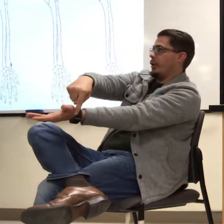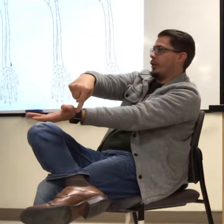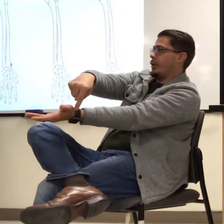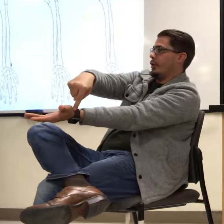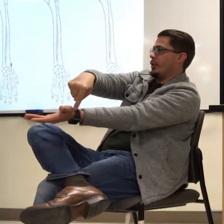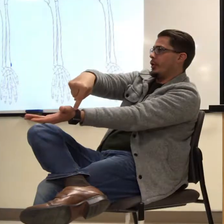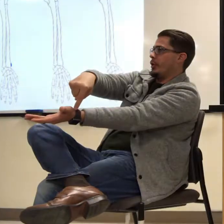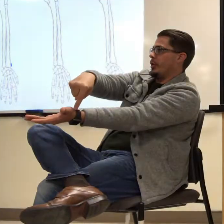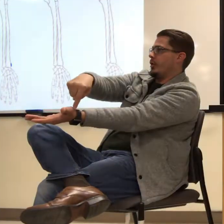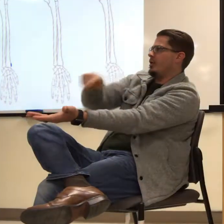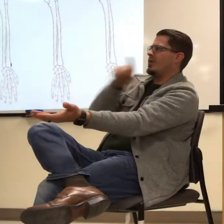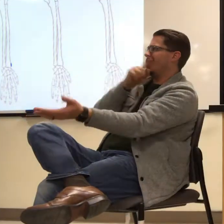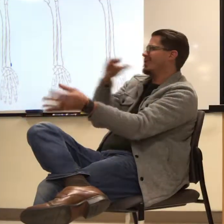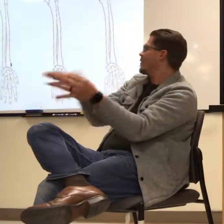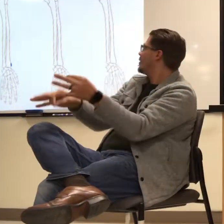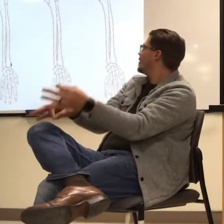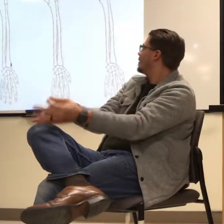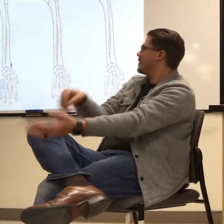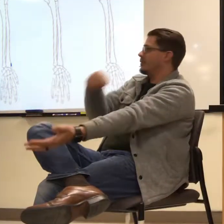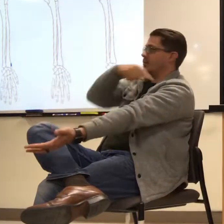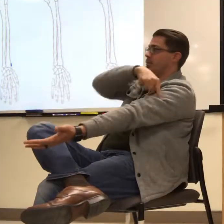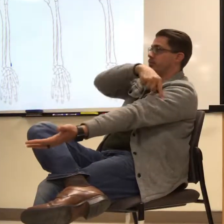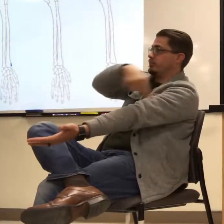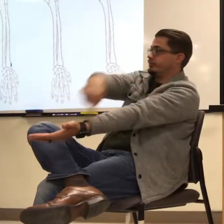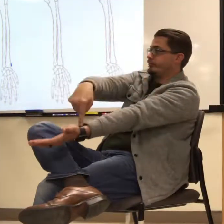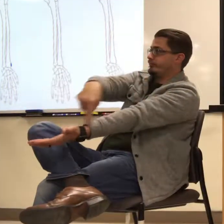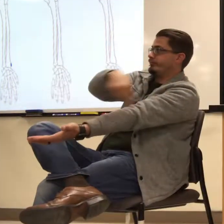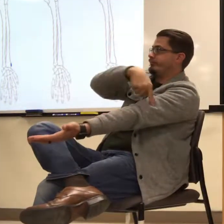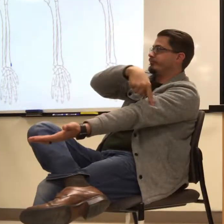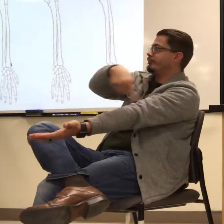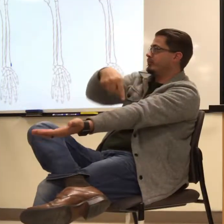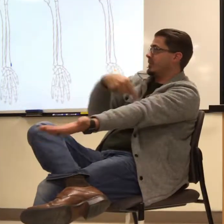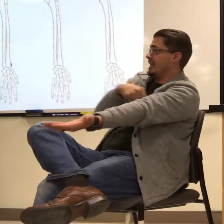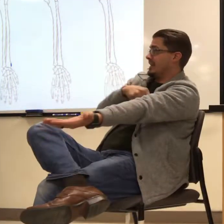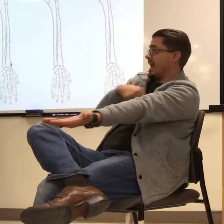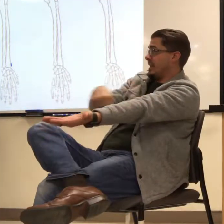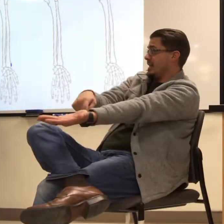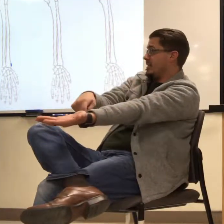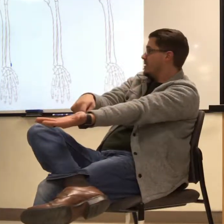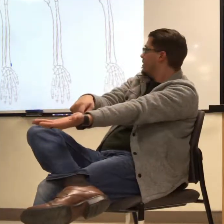So it's pretty simple, from point A to point B. It's a long muscle.